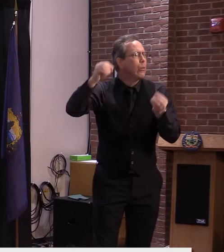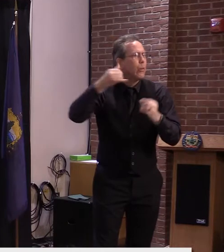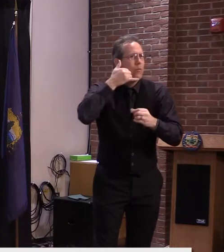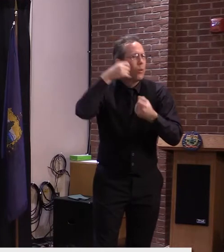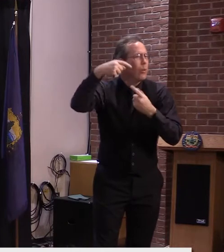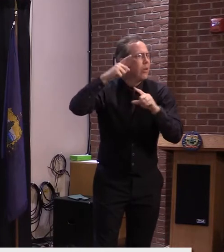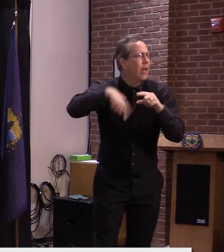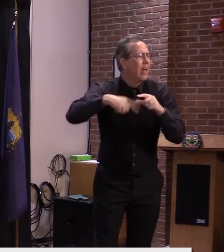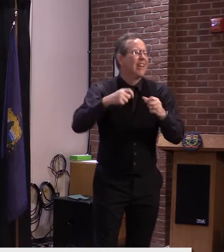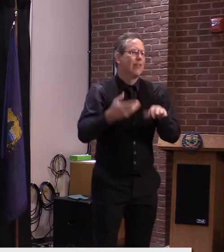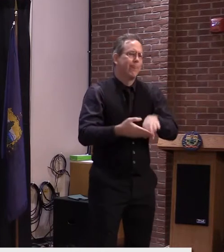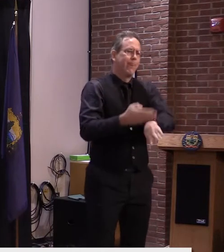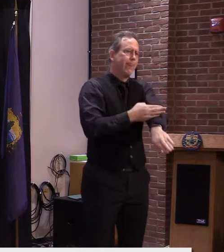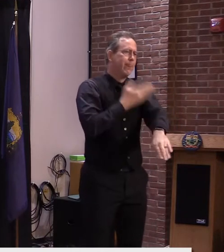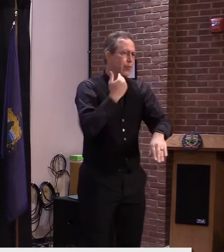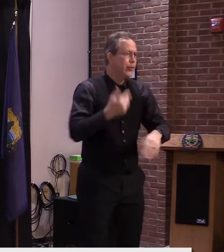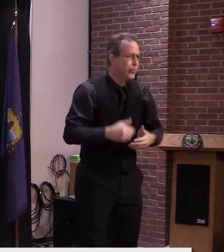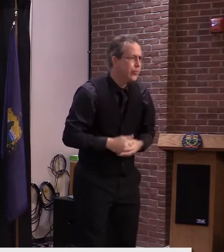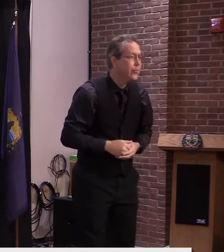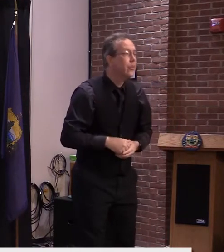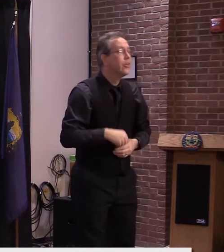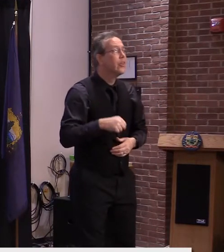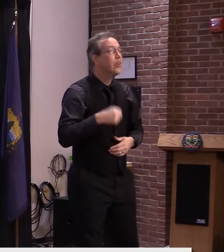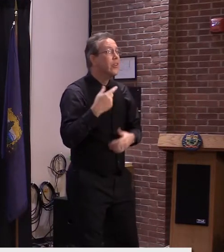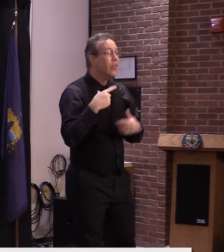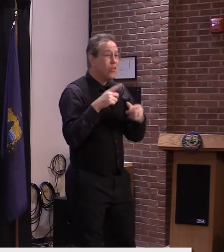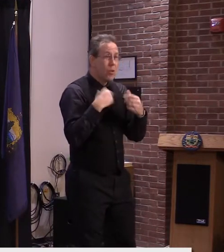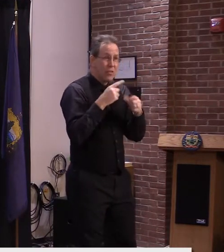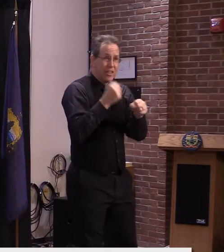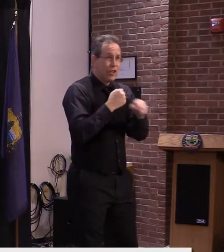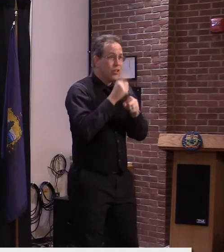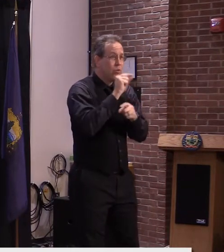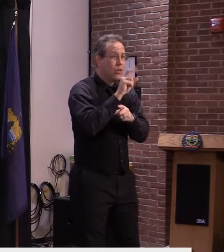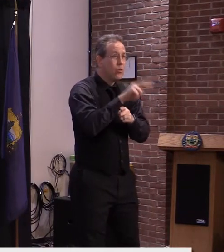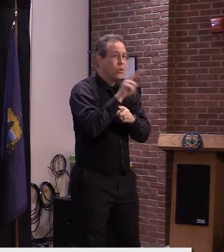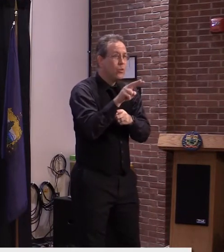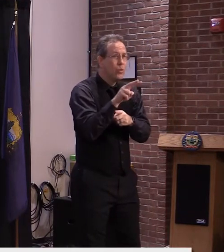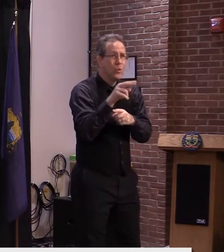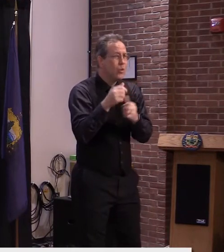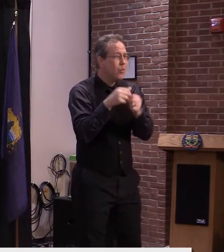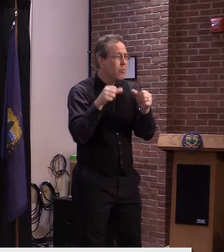when almost everyone has a phone in their pocket and fewer